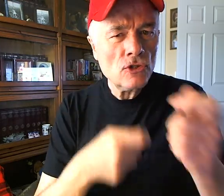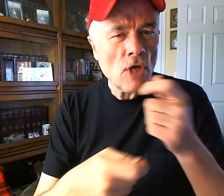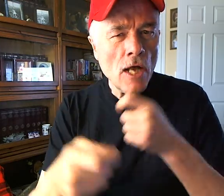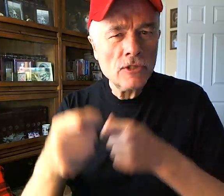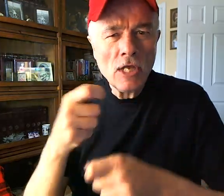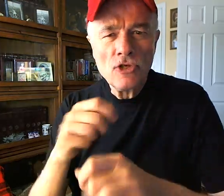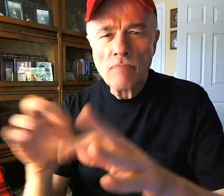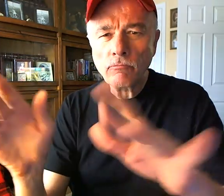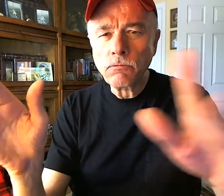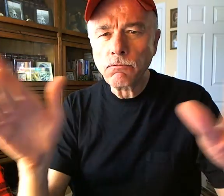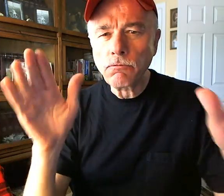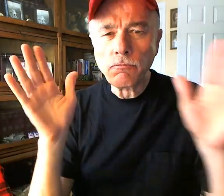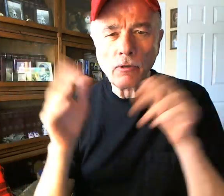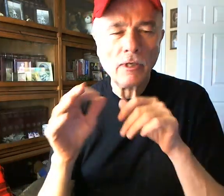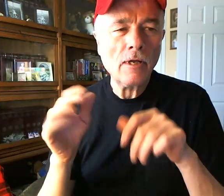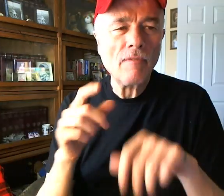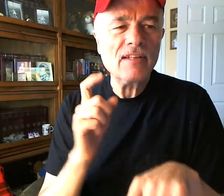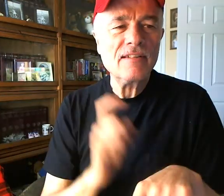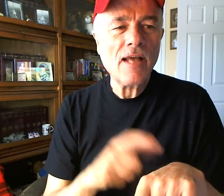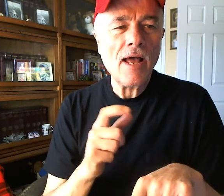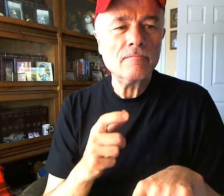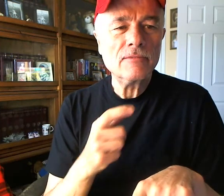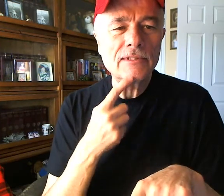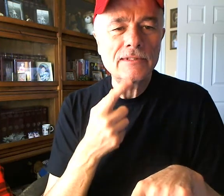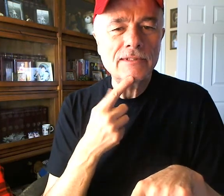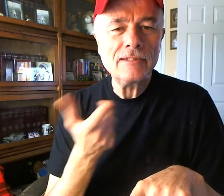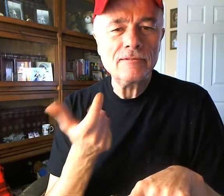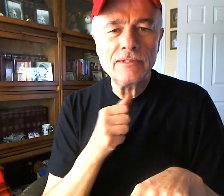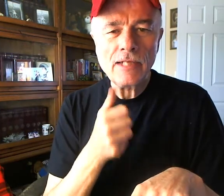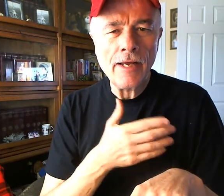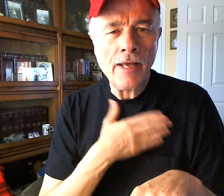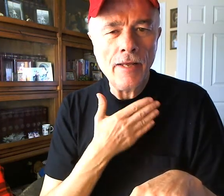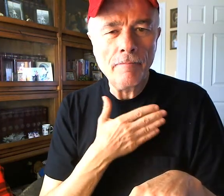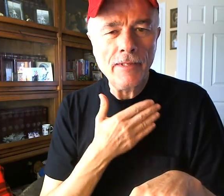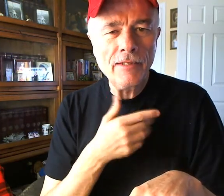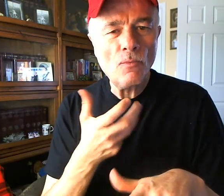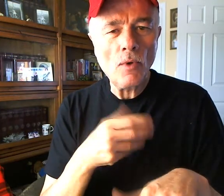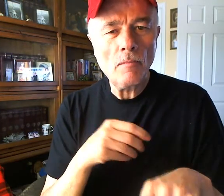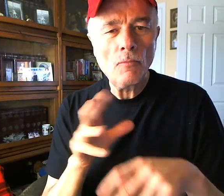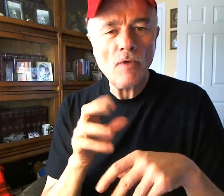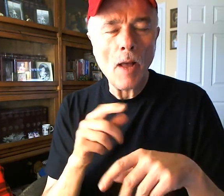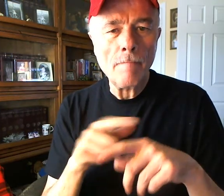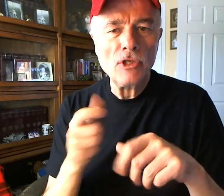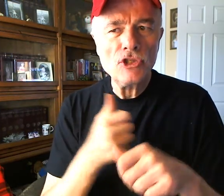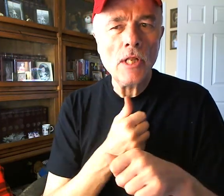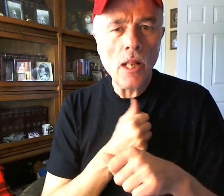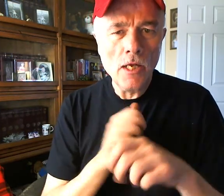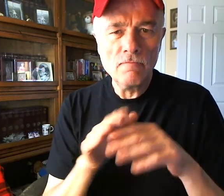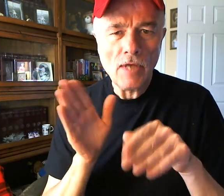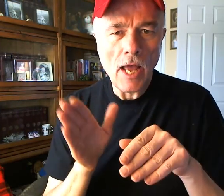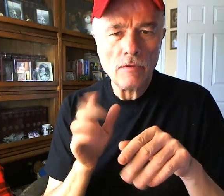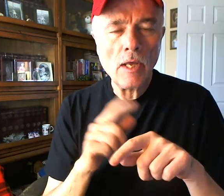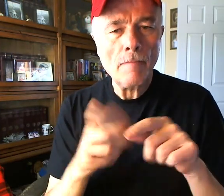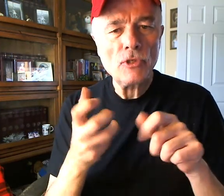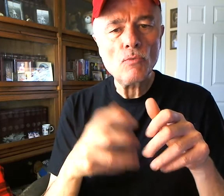Kashi.com. Kashi, 7 whole grains on a mission. Ryan and Melissa have a baby on the way and needed us to transform their cluttered,